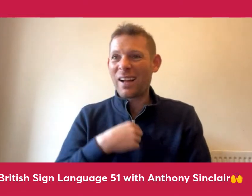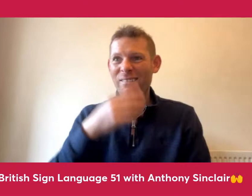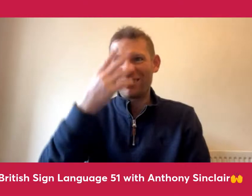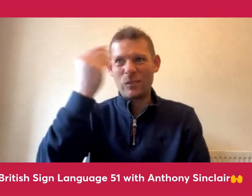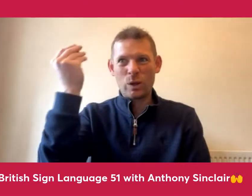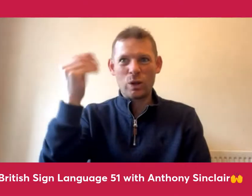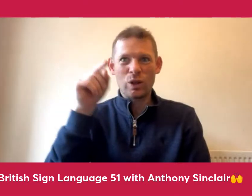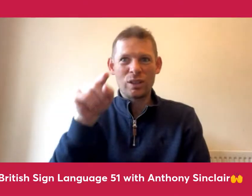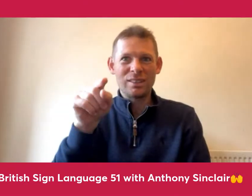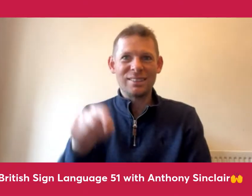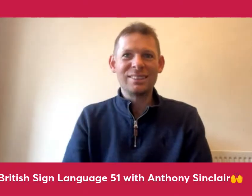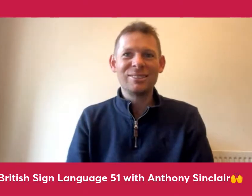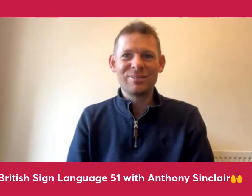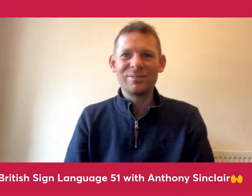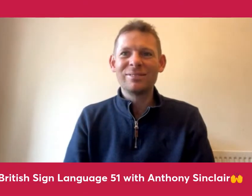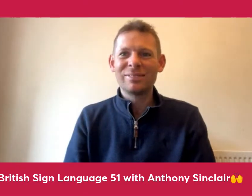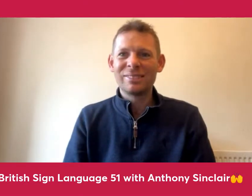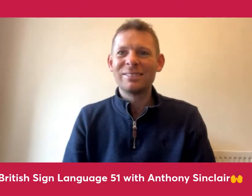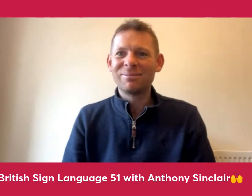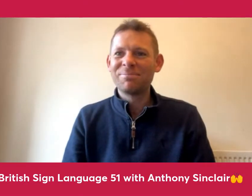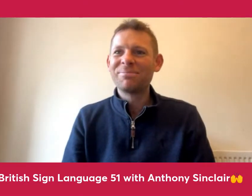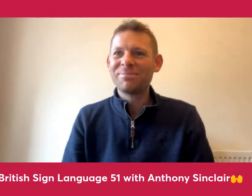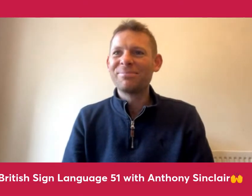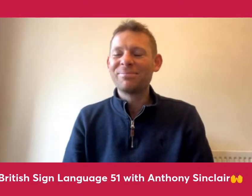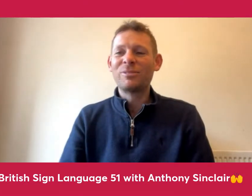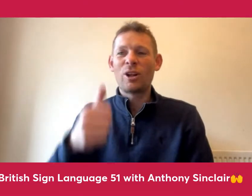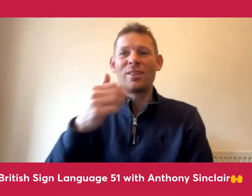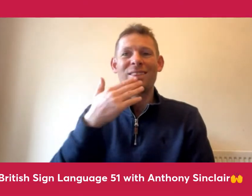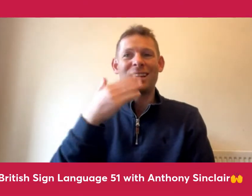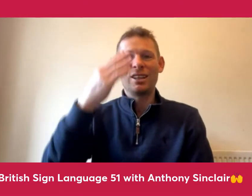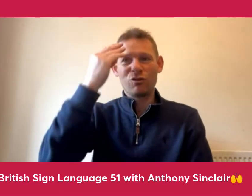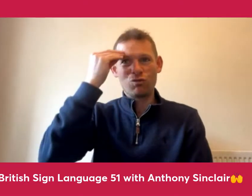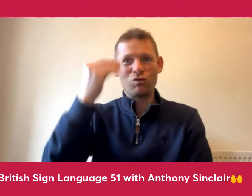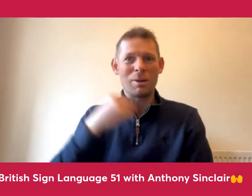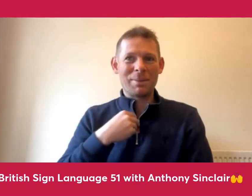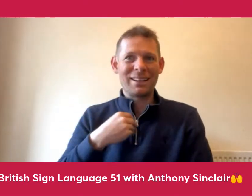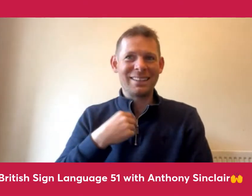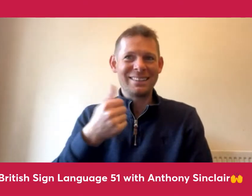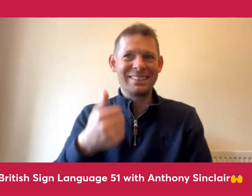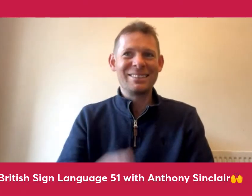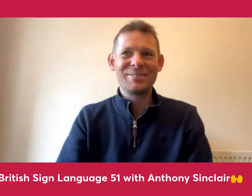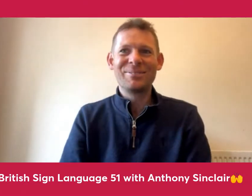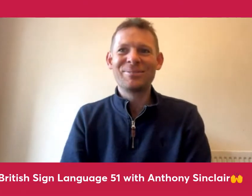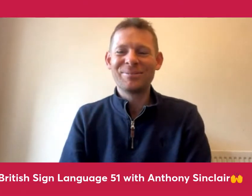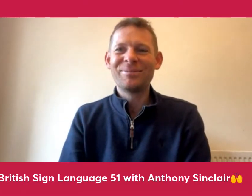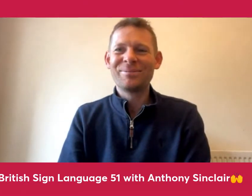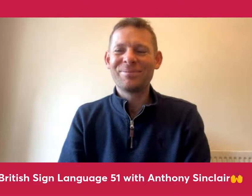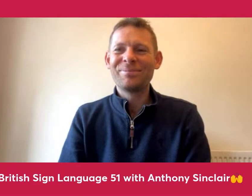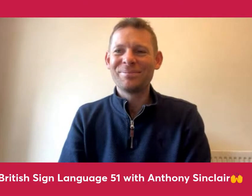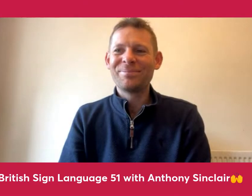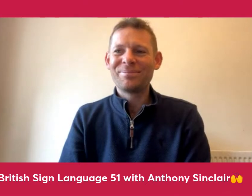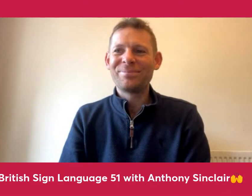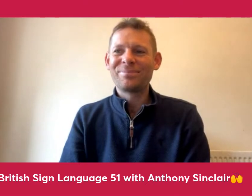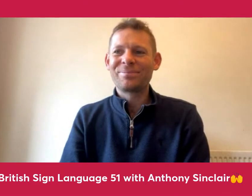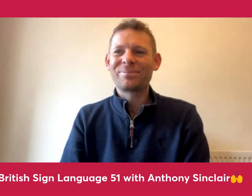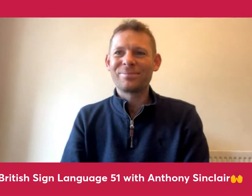p.m.? I actually forgot about that this weekend. So thank you for reminding me.